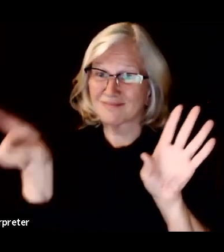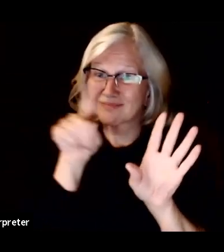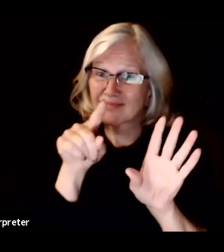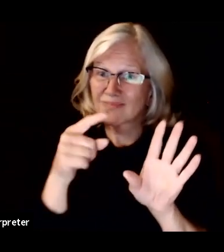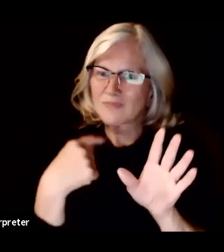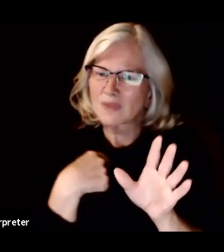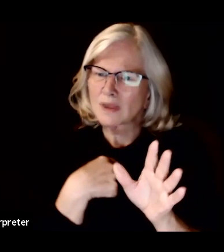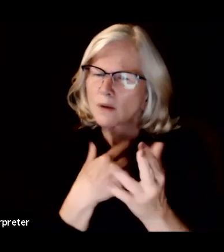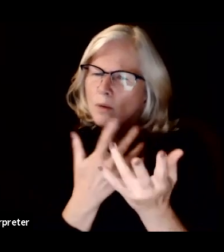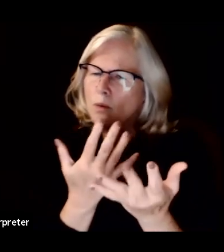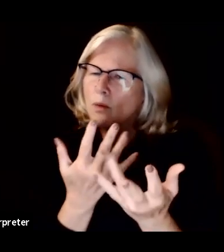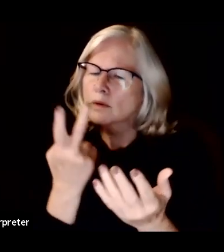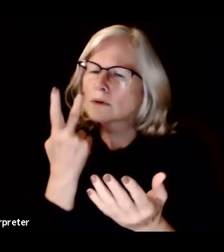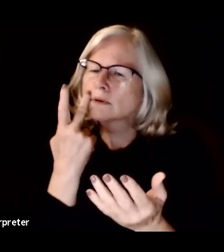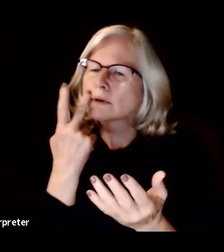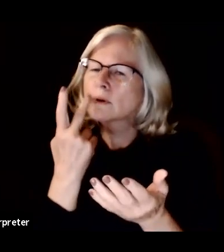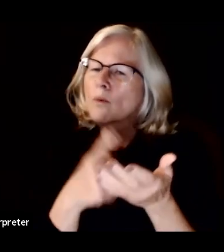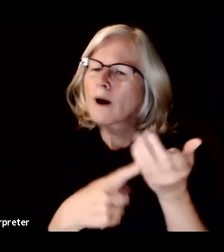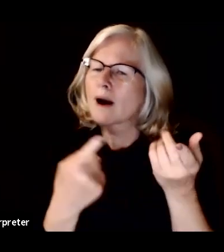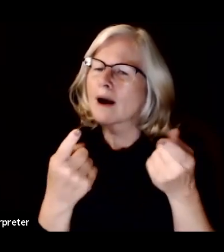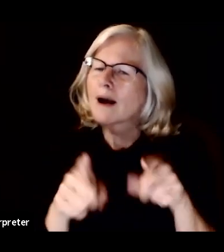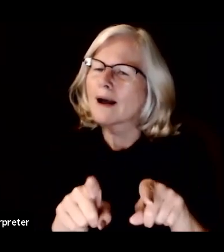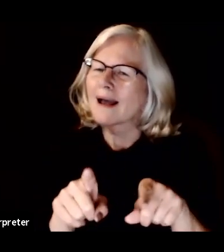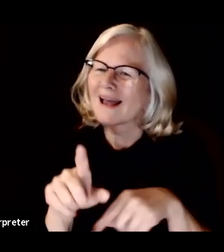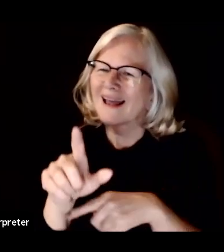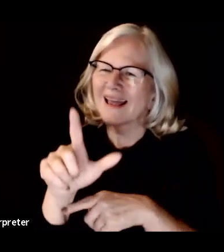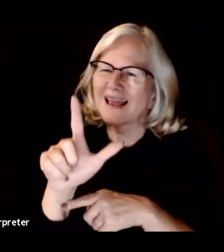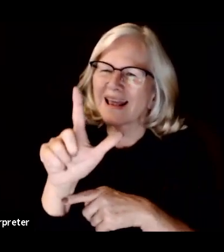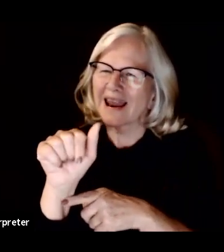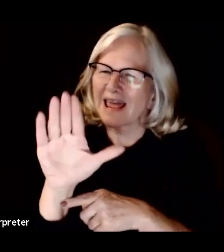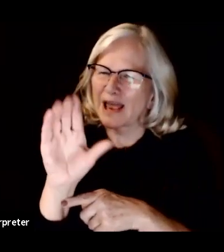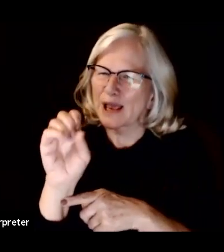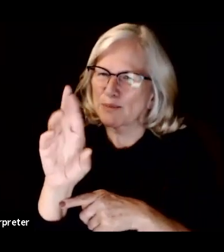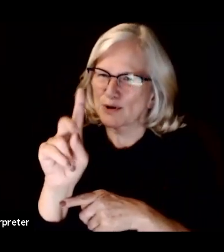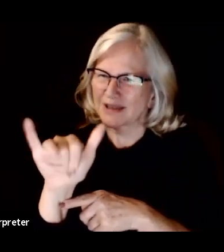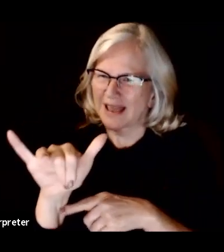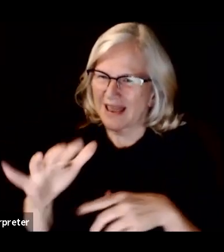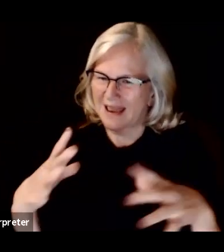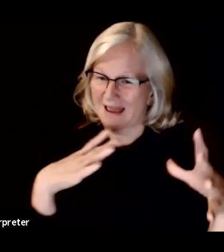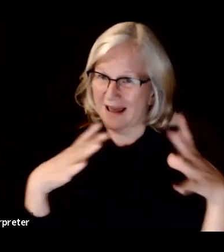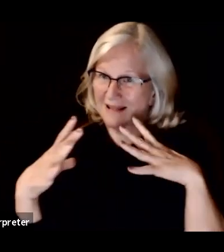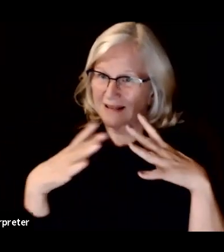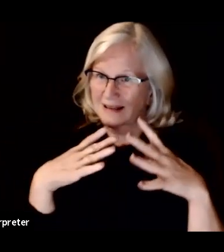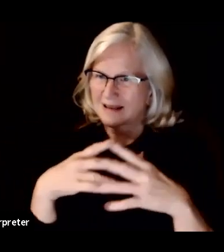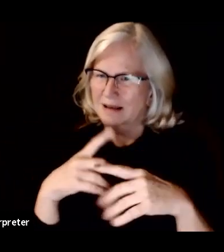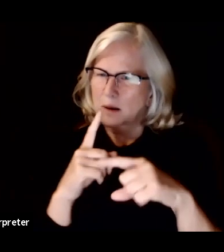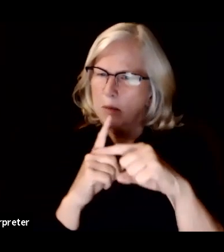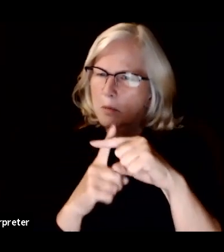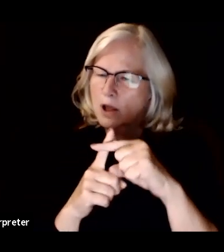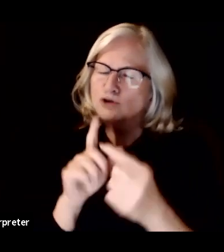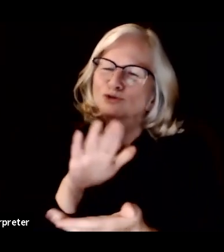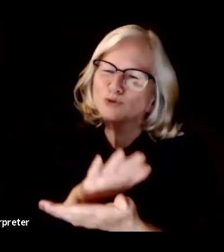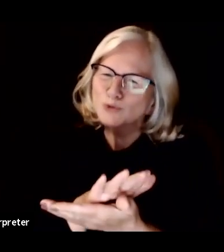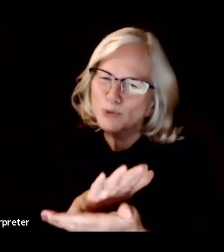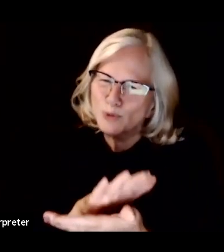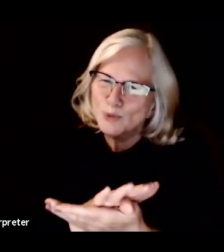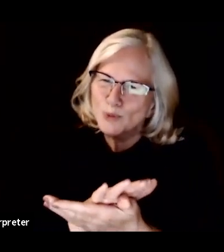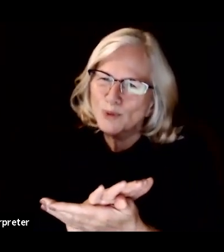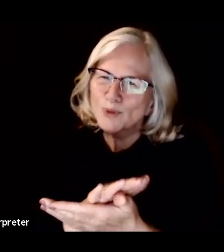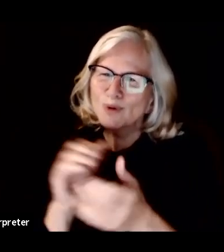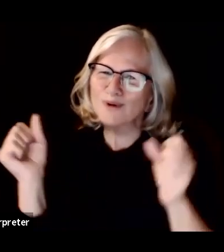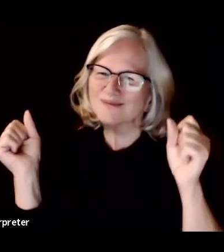Labor Day, schools and colleges coming back into session and the like, while we're very grateful that our numbers have been fairly